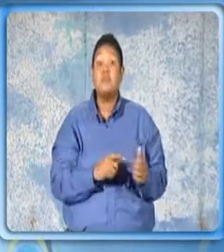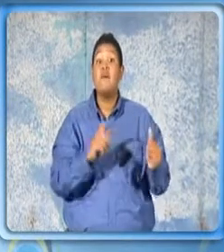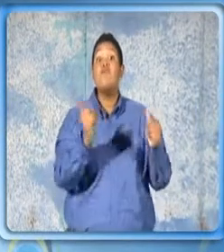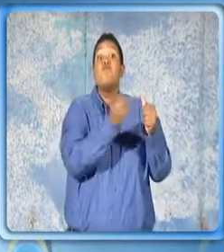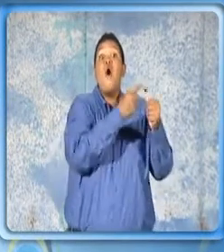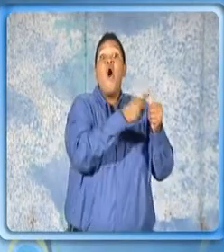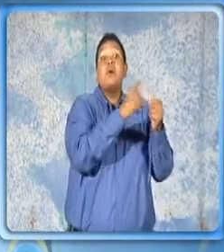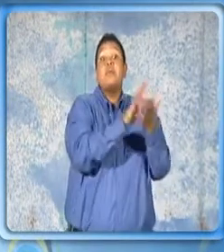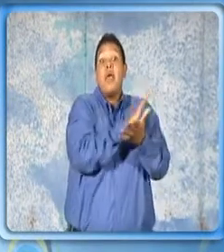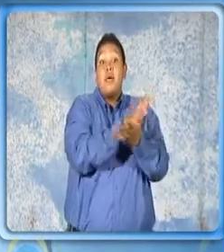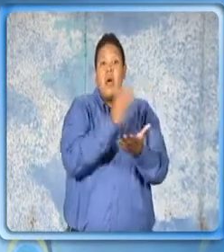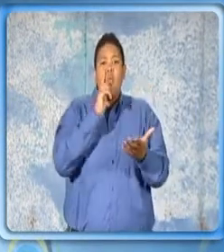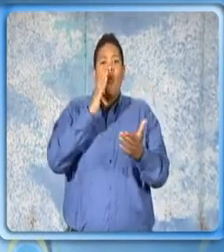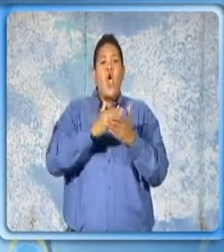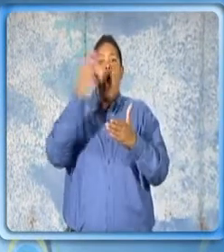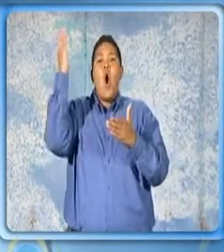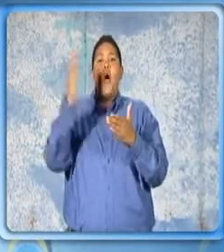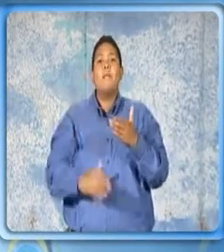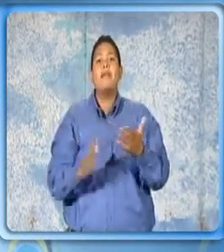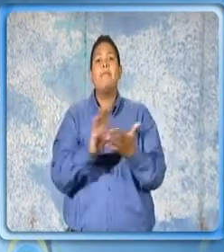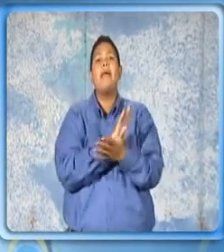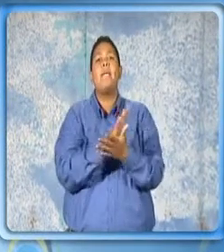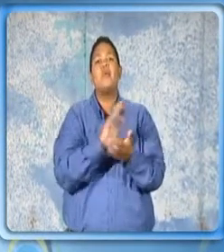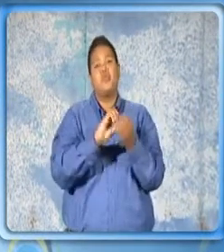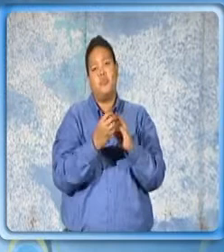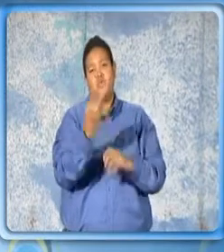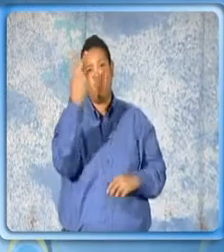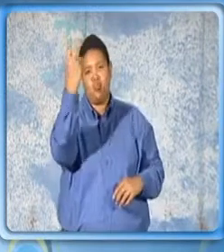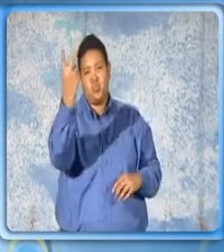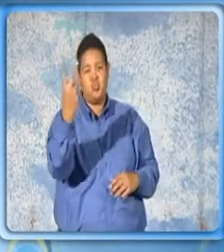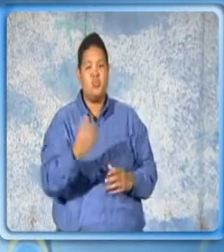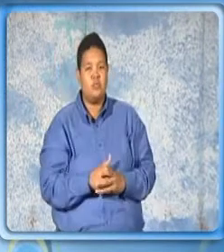paper that you will complete is paper 2.